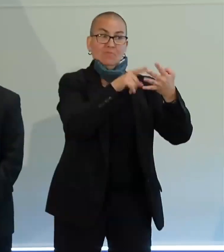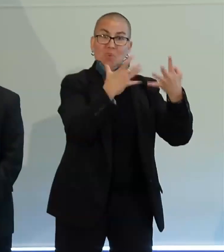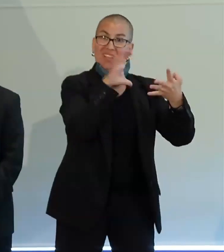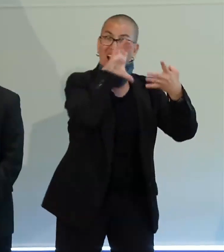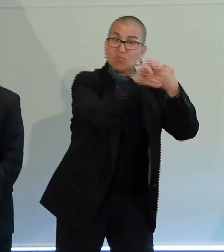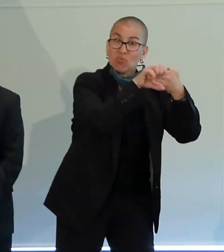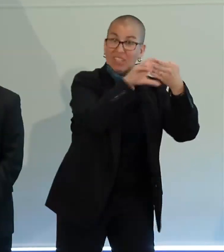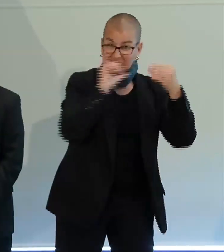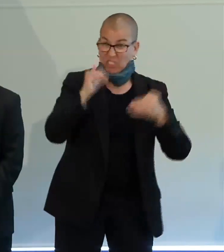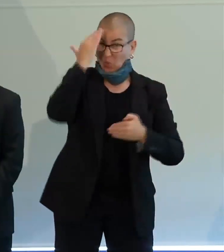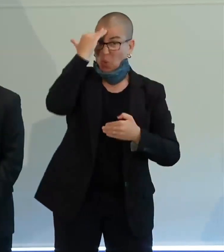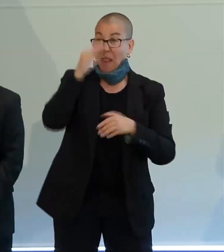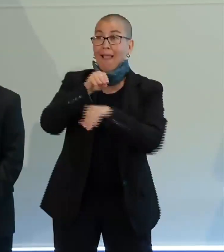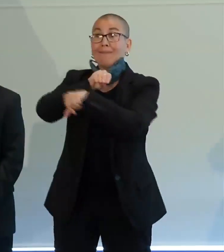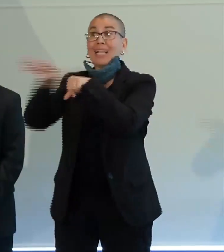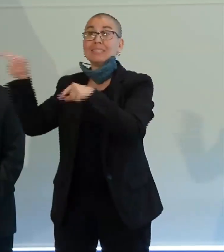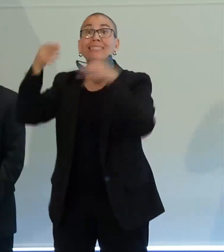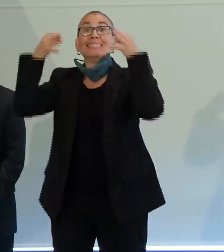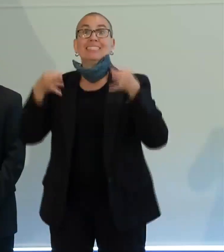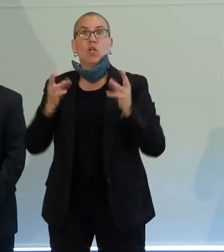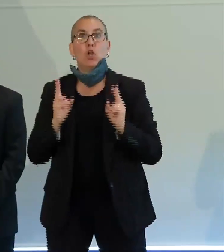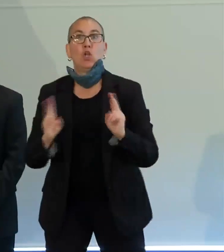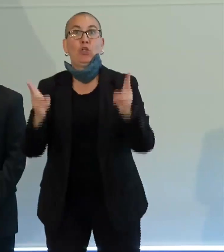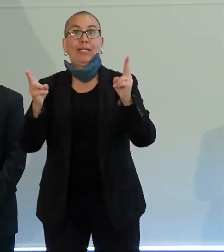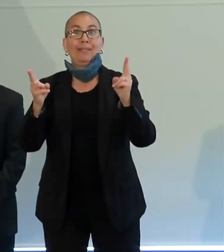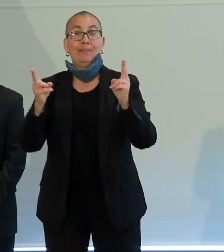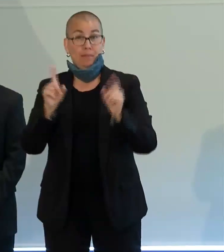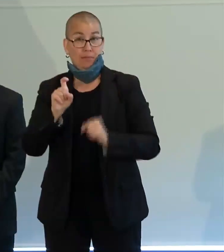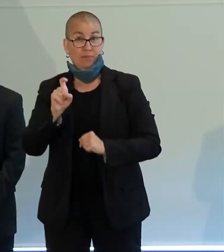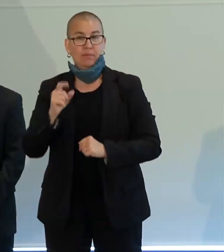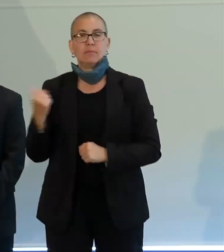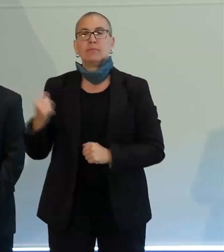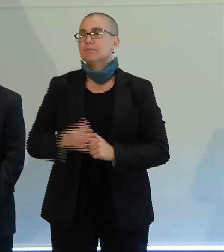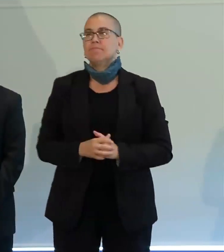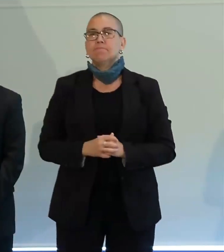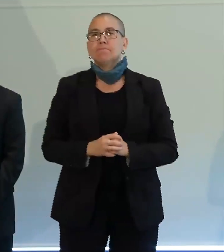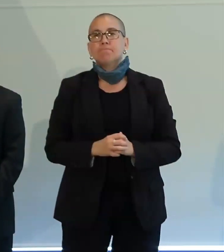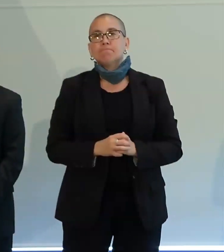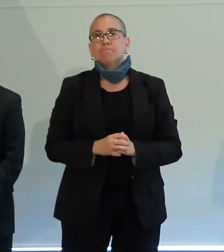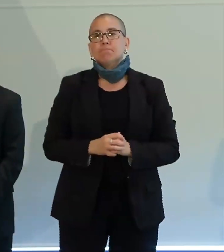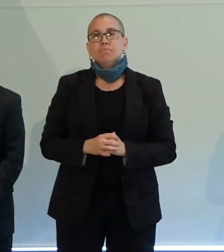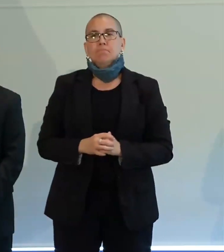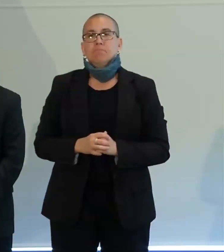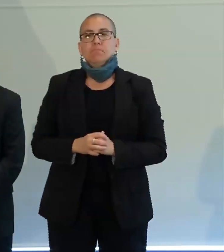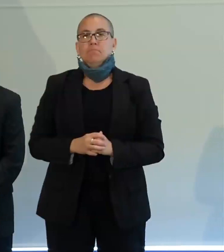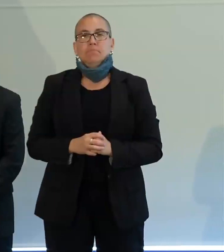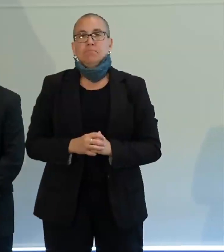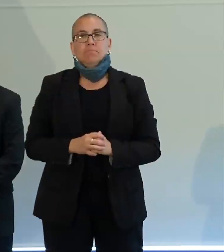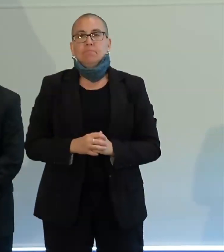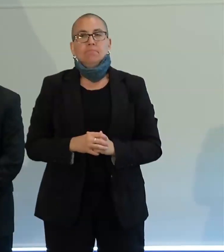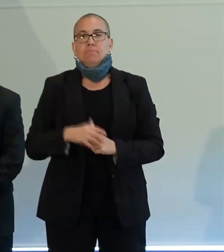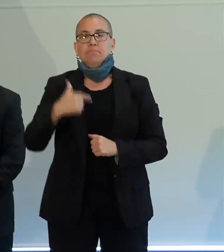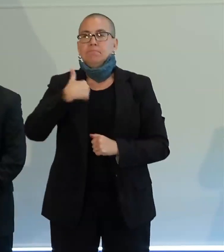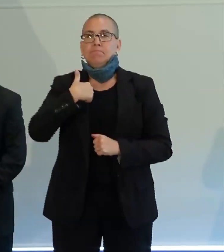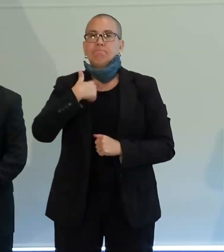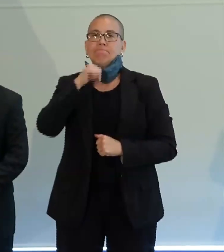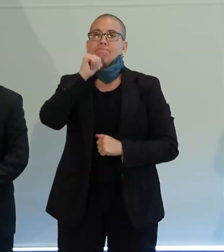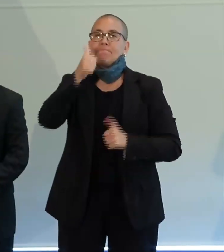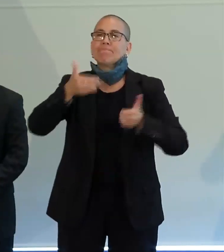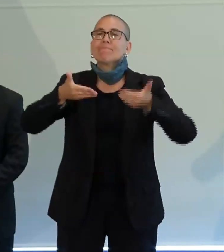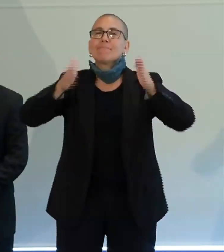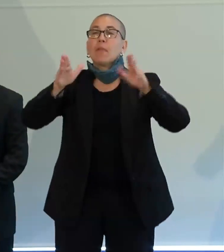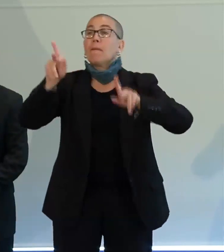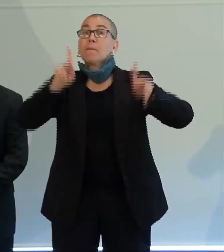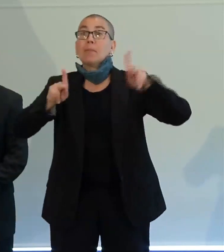the memorial tomorrow. How much did that factor into your decision, as well as the protests with them calling for these across the country as well, and the growing assets? You know, I could say that I did not allow public pressure to